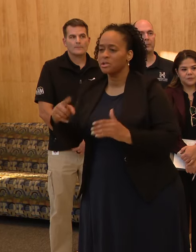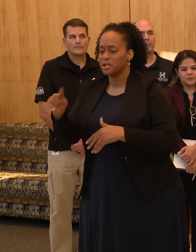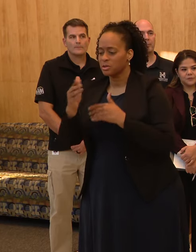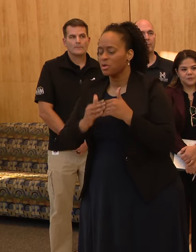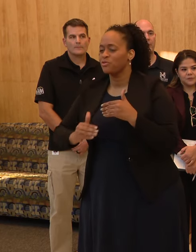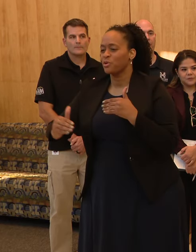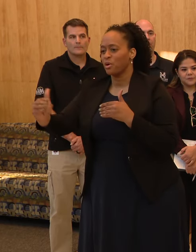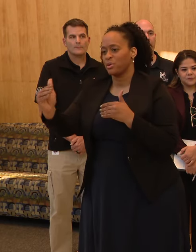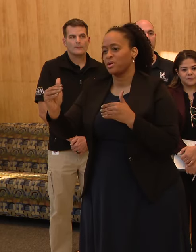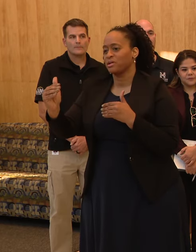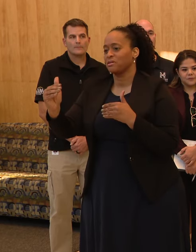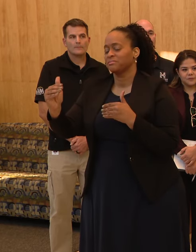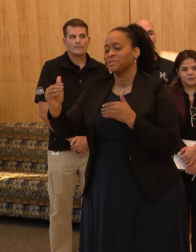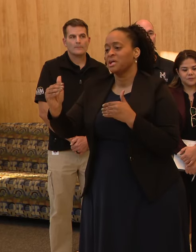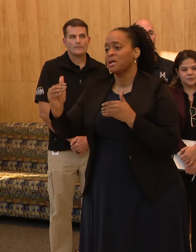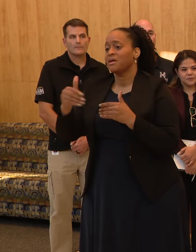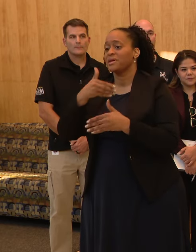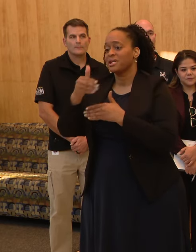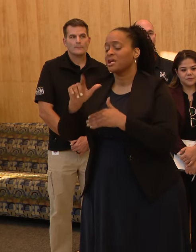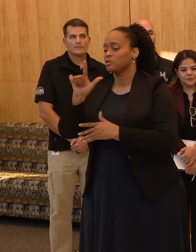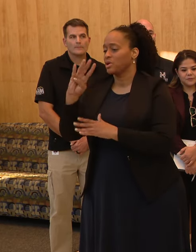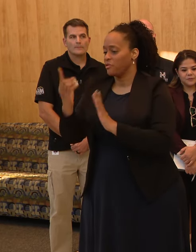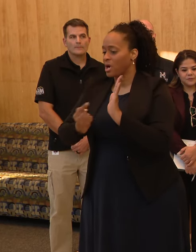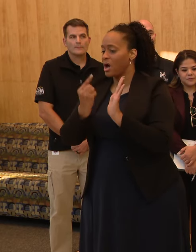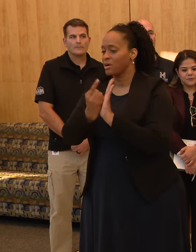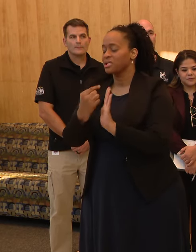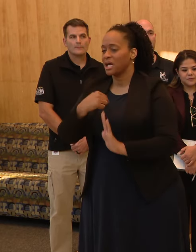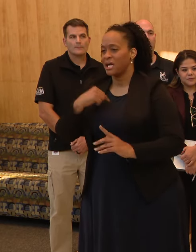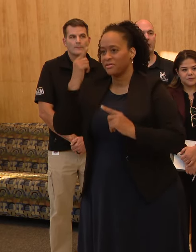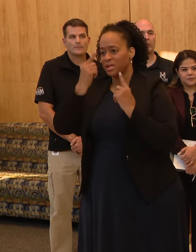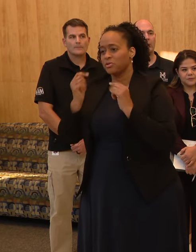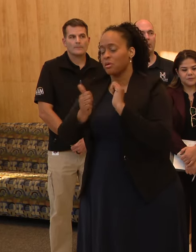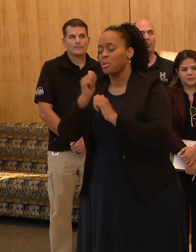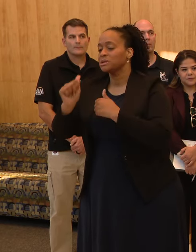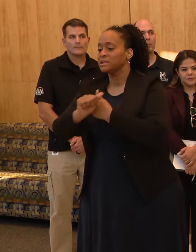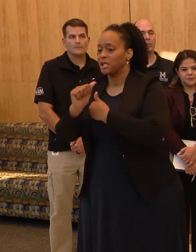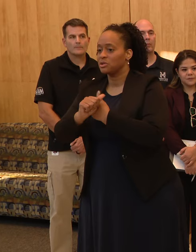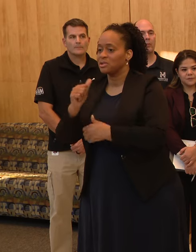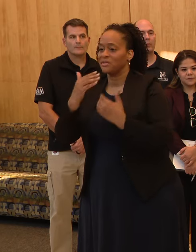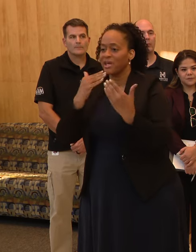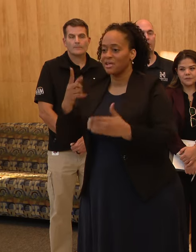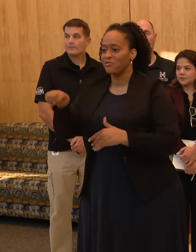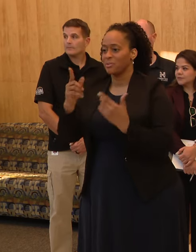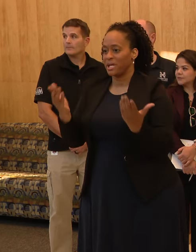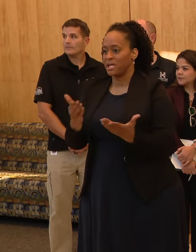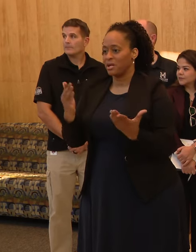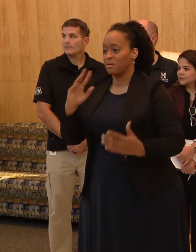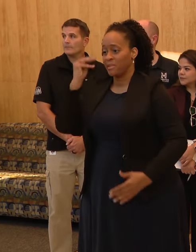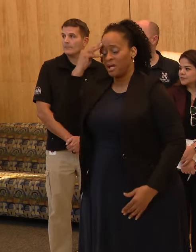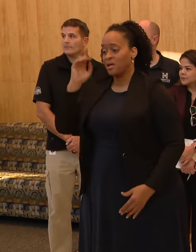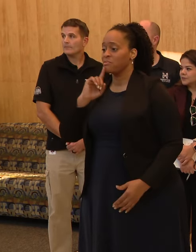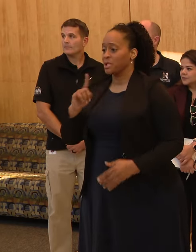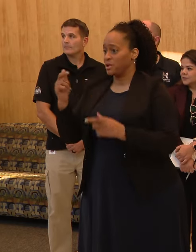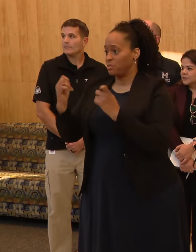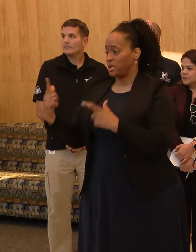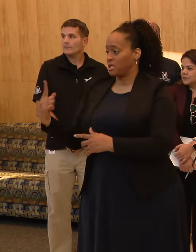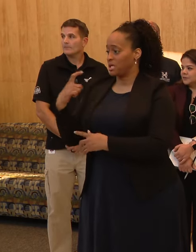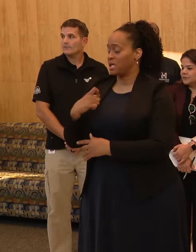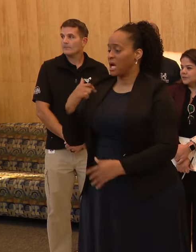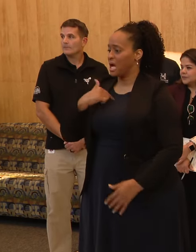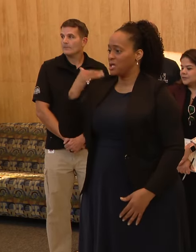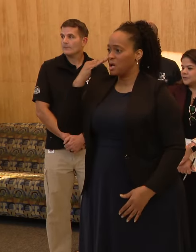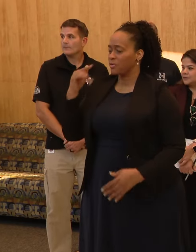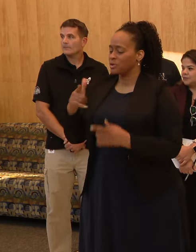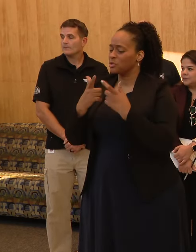forward and the next 24 hours, which I think are the most dangerous. So thank you all for being here. Really quick, I'm so sorry. I know there's a